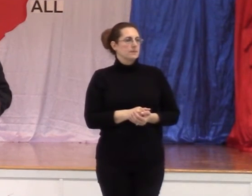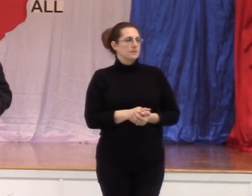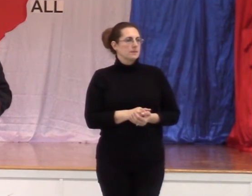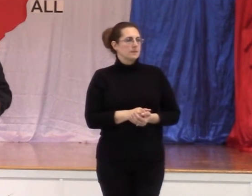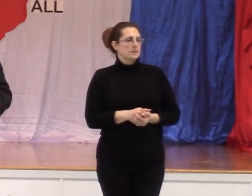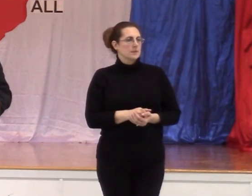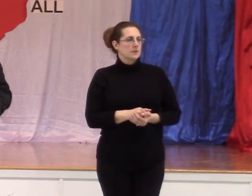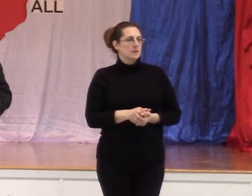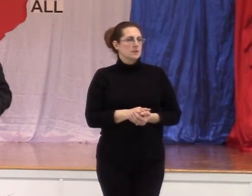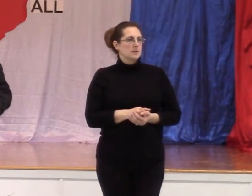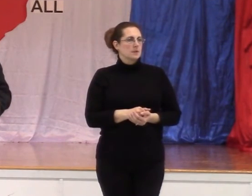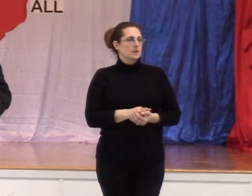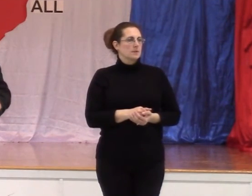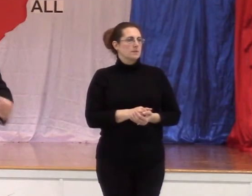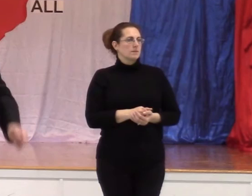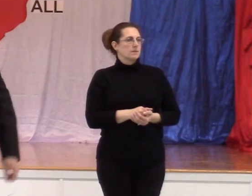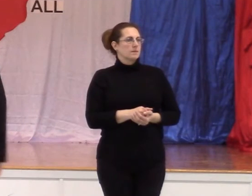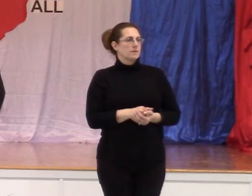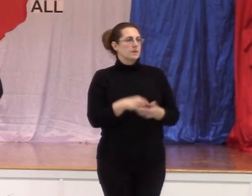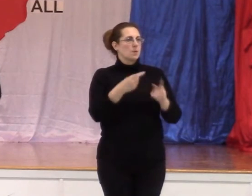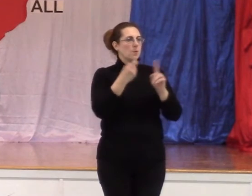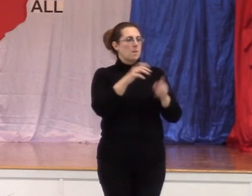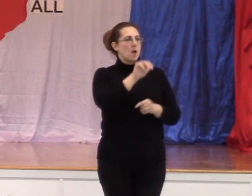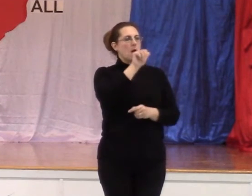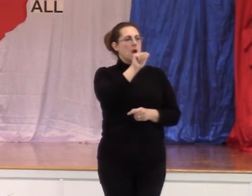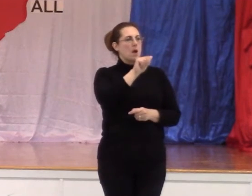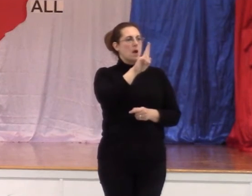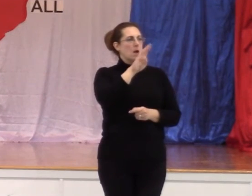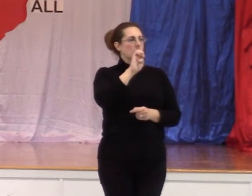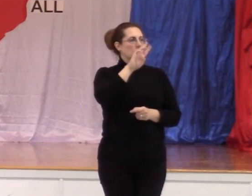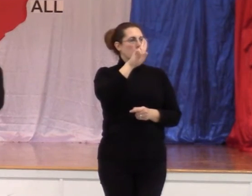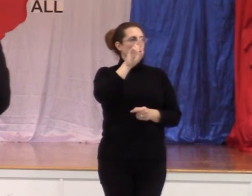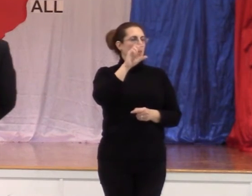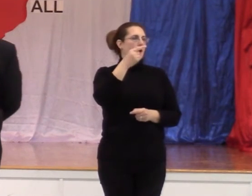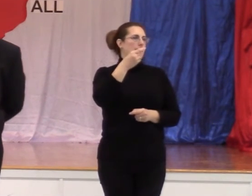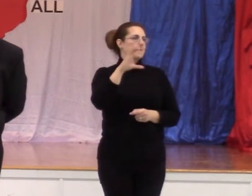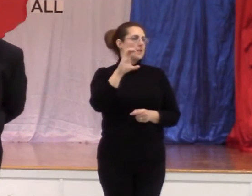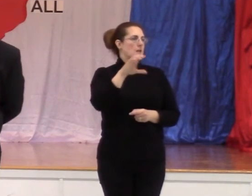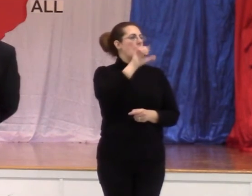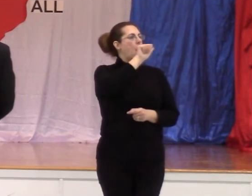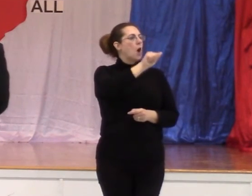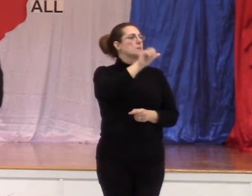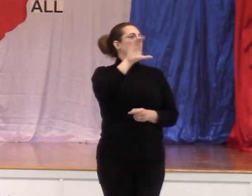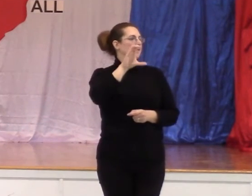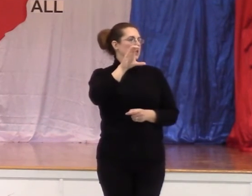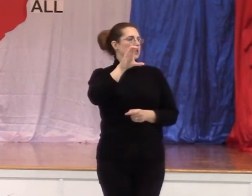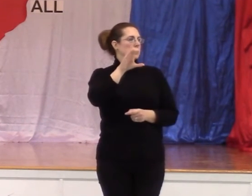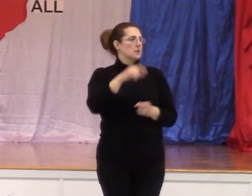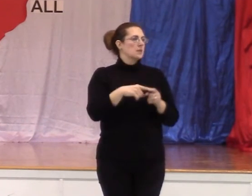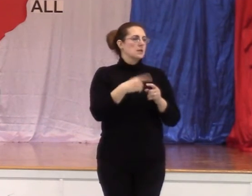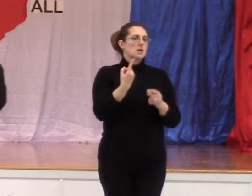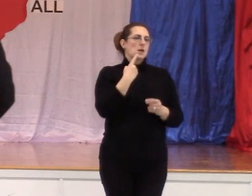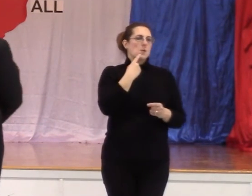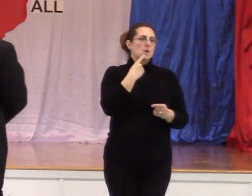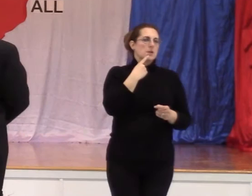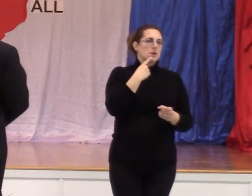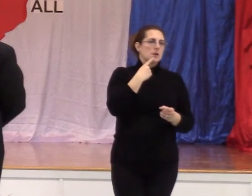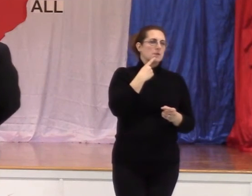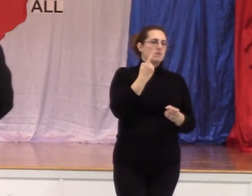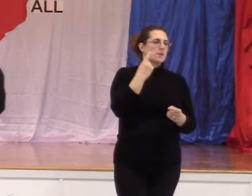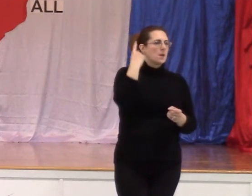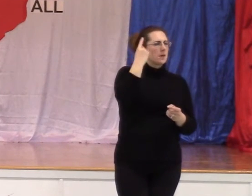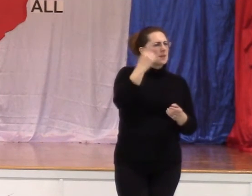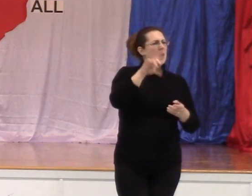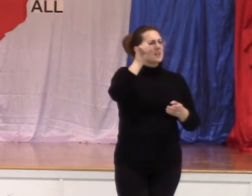Yeah. From the Augsburg Confession. Only those things have been recounted whereof we thought that it